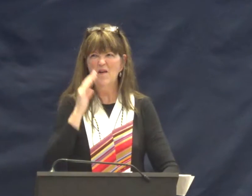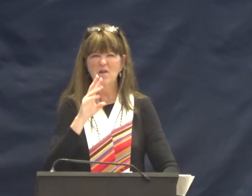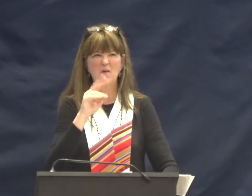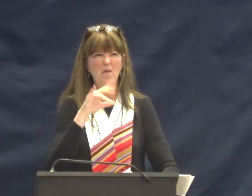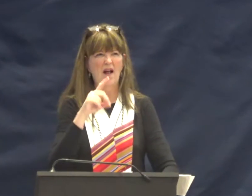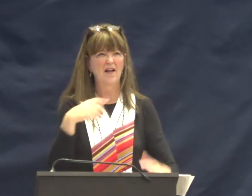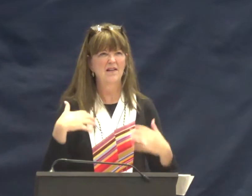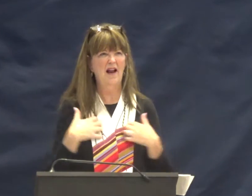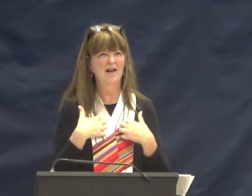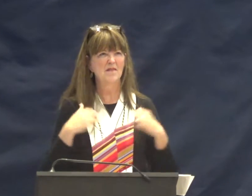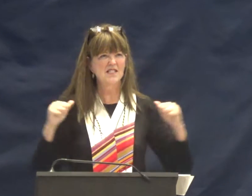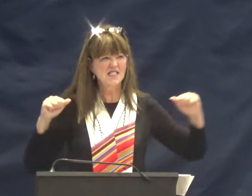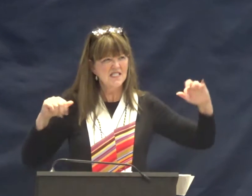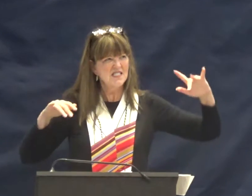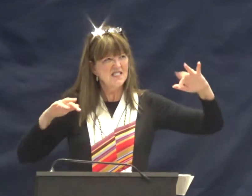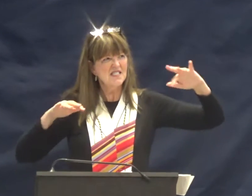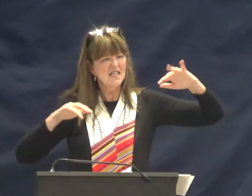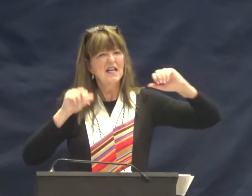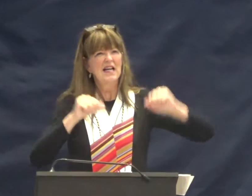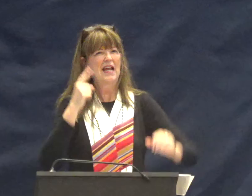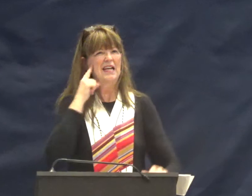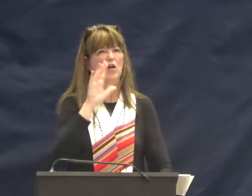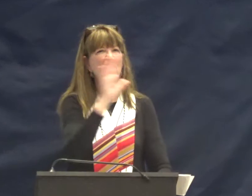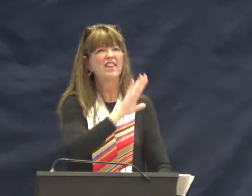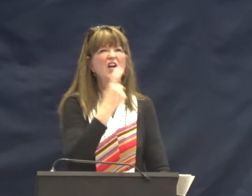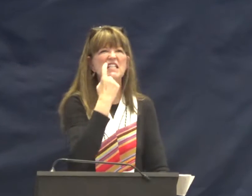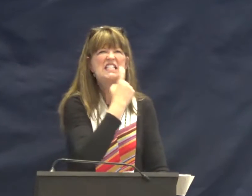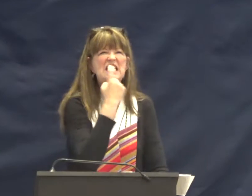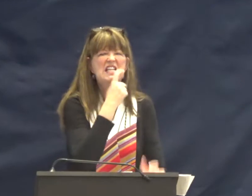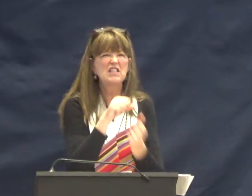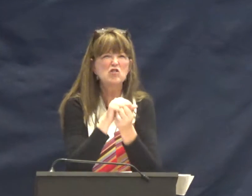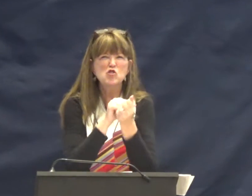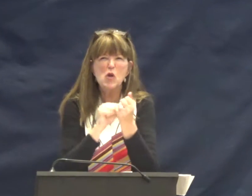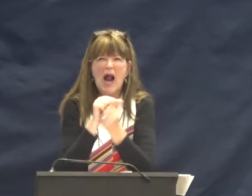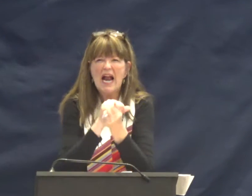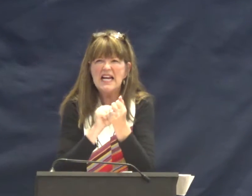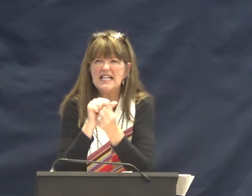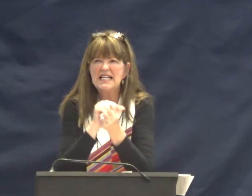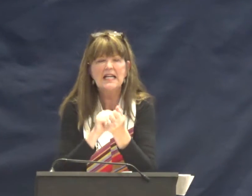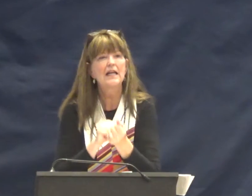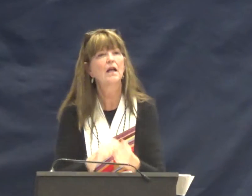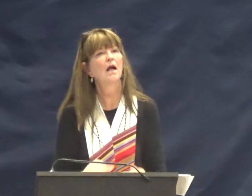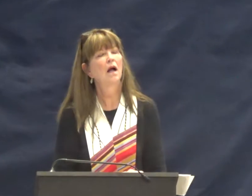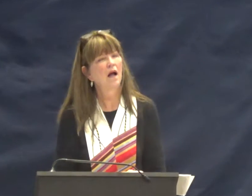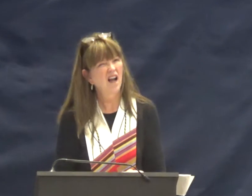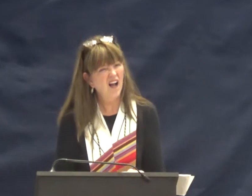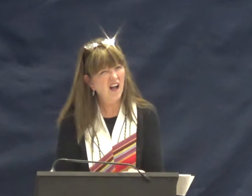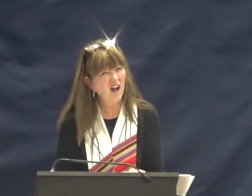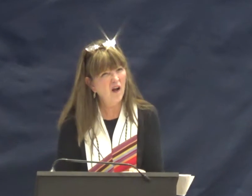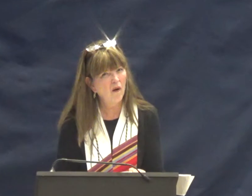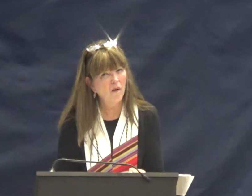And, you know, wild animals would gather there, and when they do, they could hear their teeth